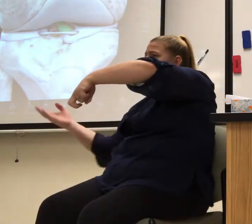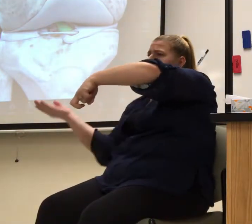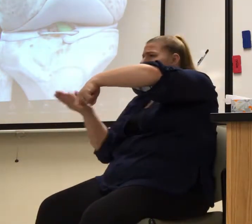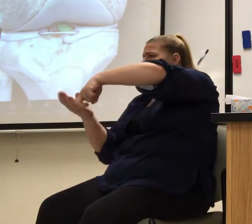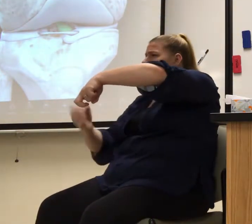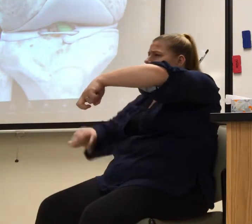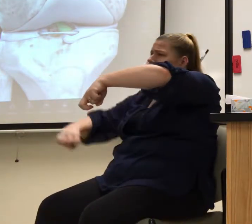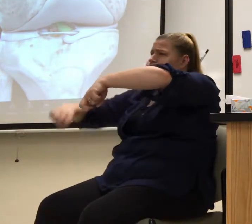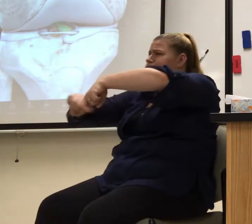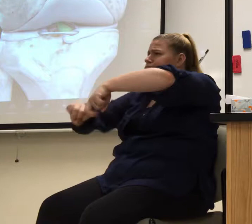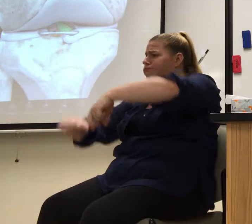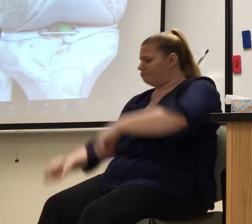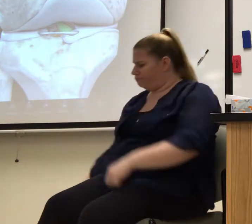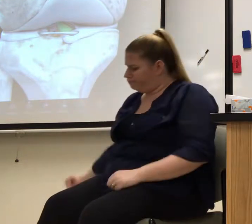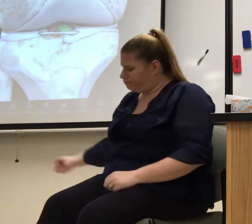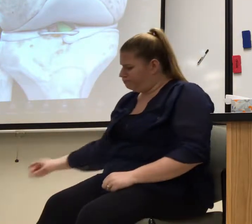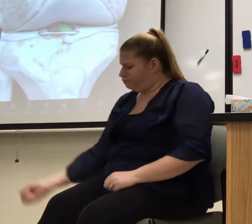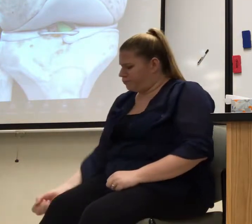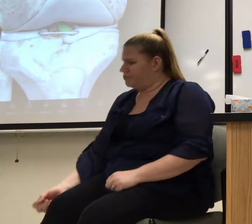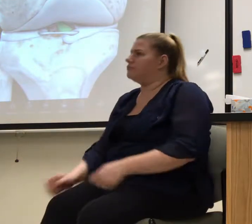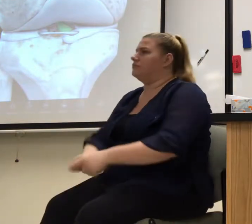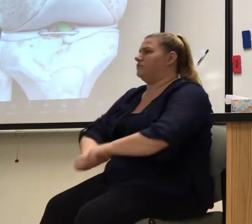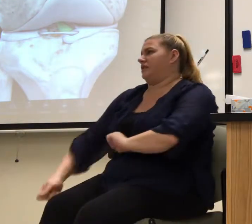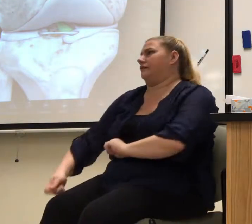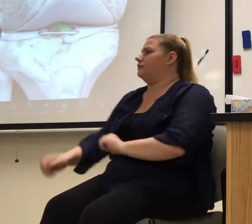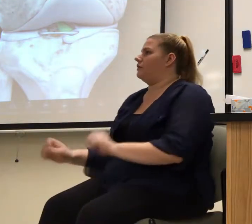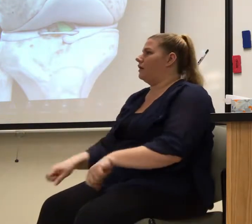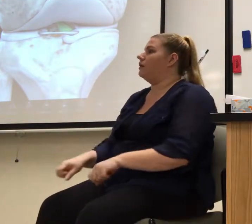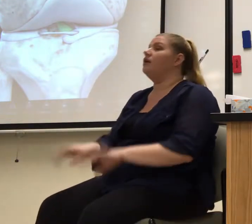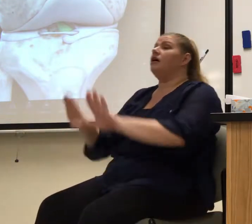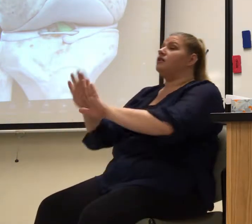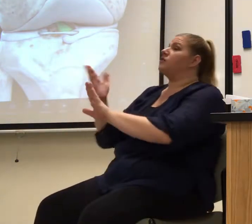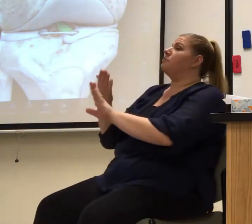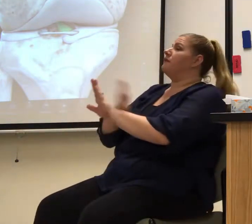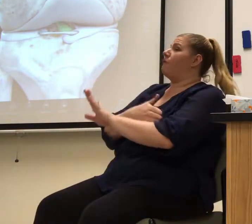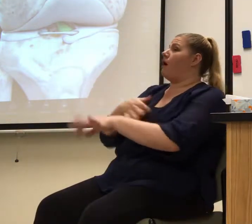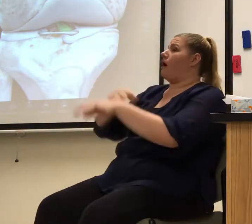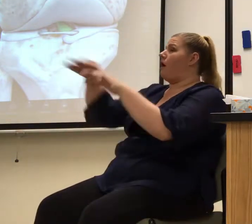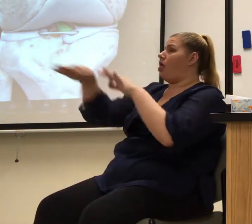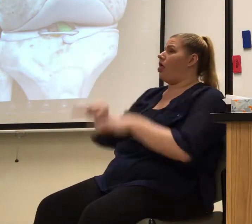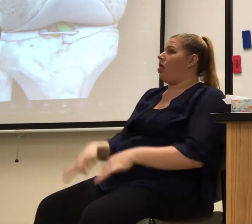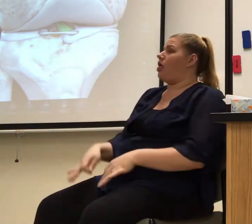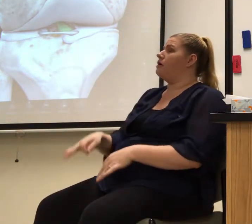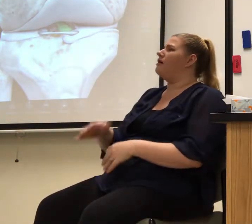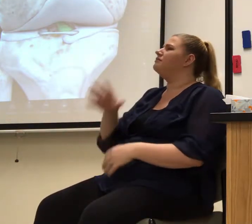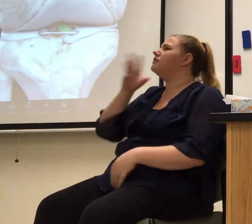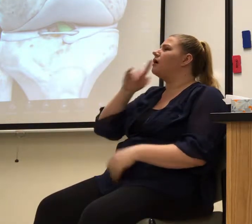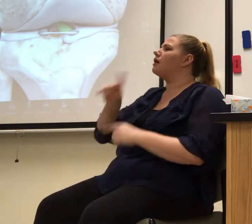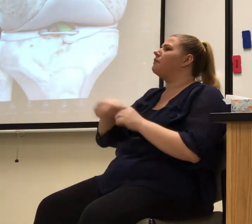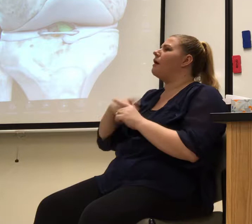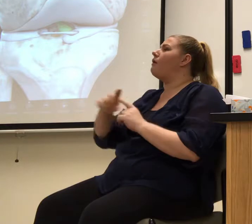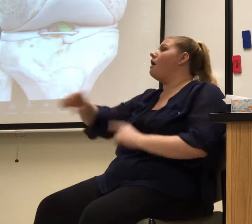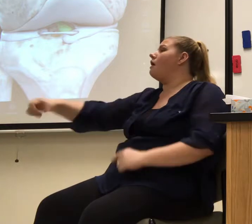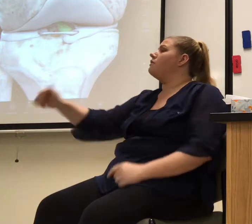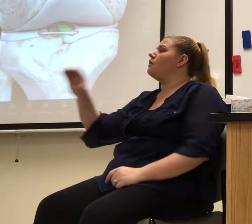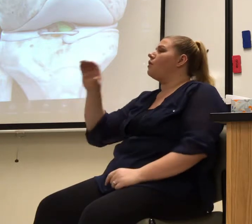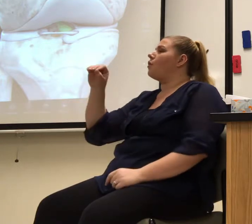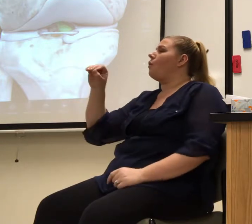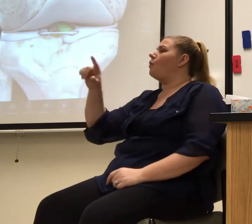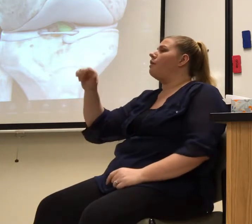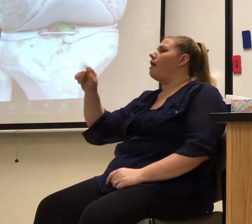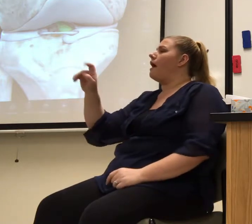Okay, before I mention that further, let me show you the other collateral ligaments, because in a serious injury, knee